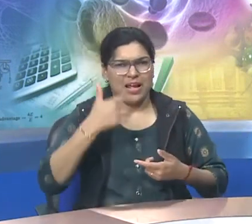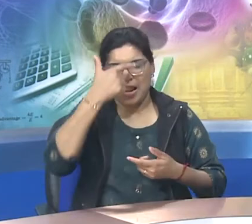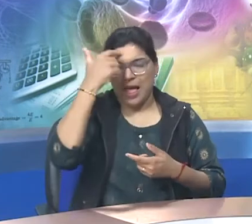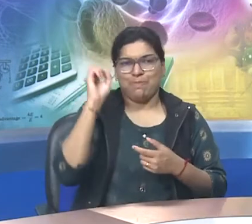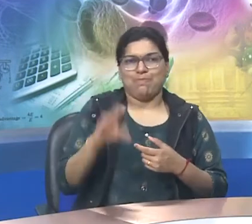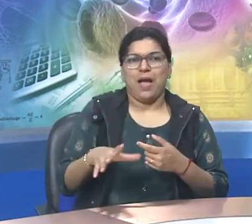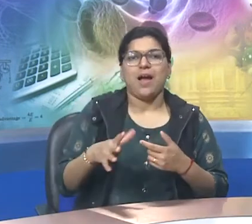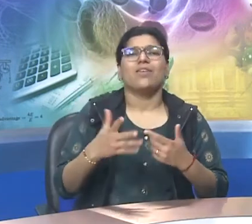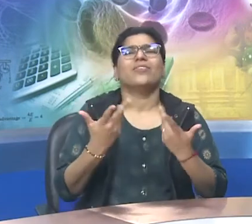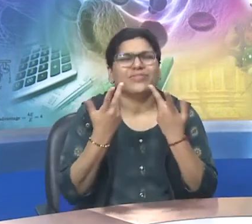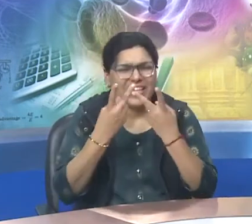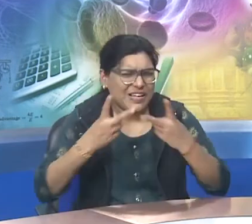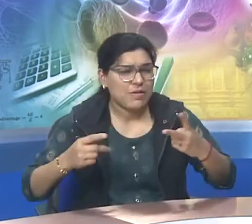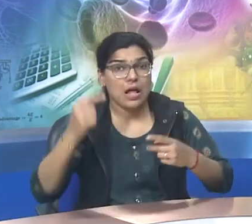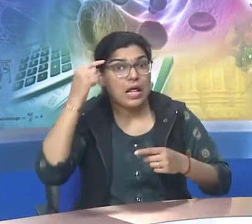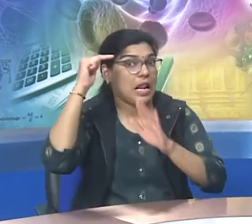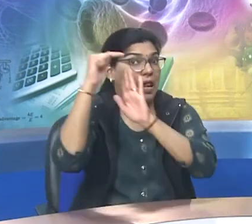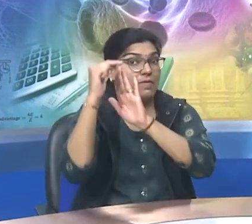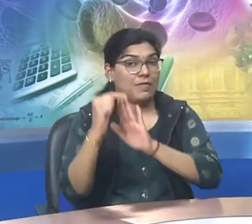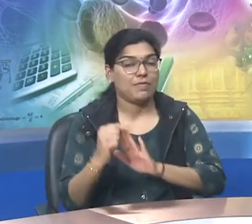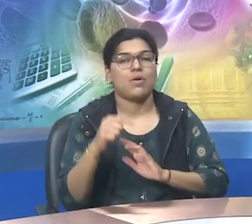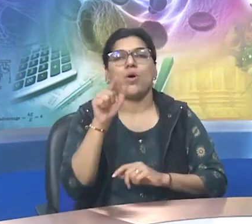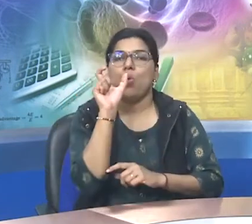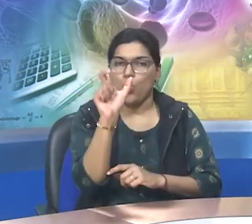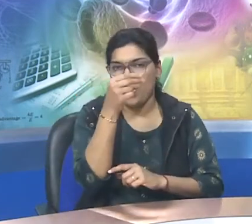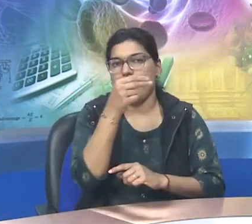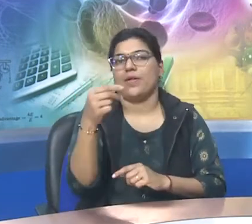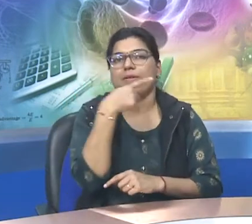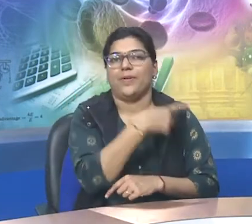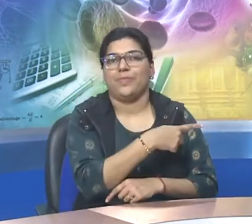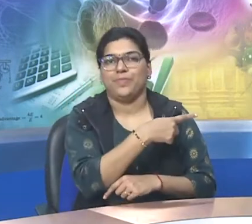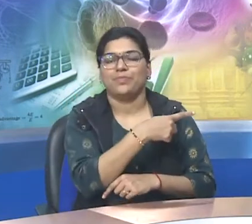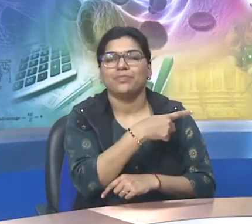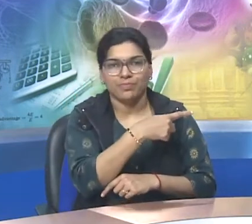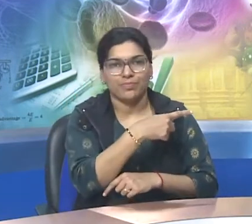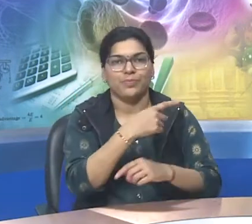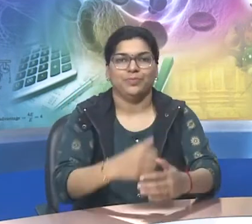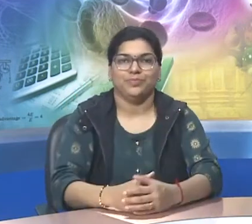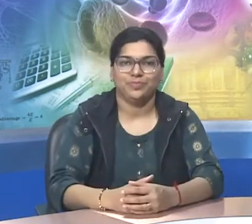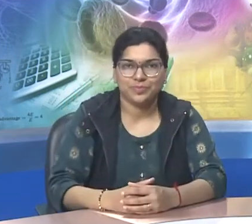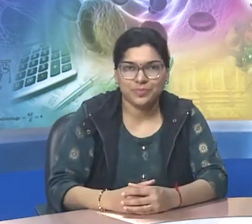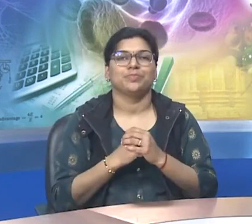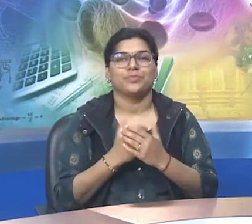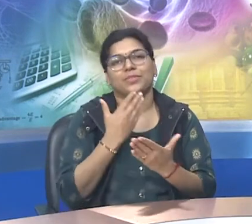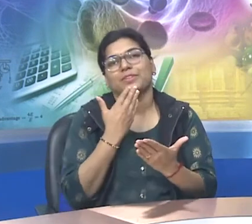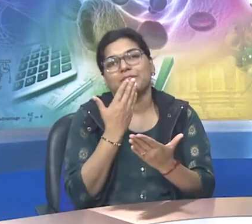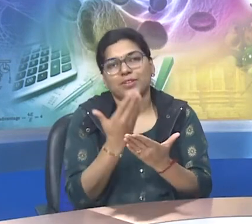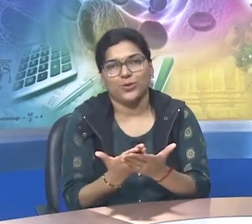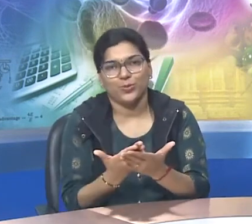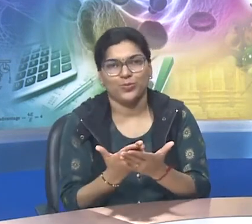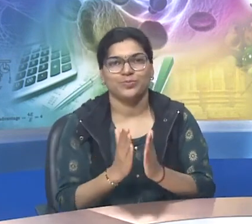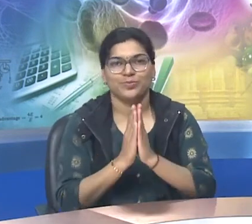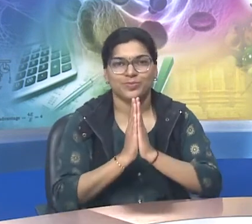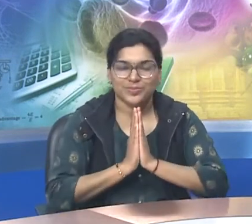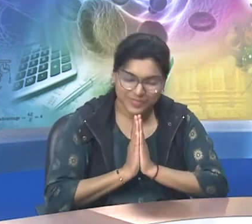the receiver of negative comments. Thank you so much. Namaskar.